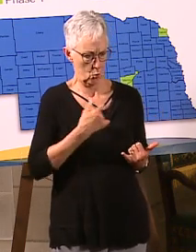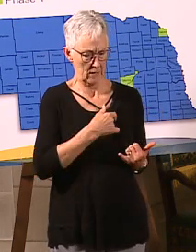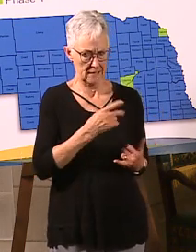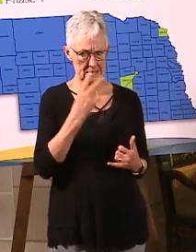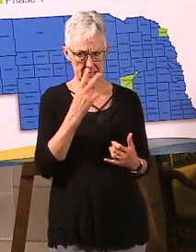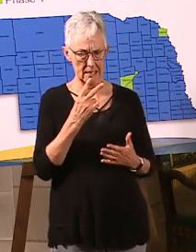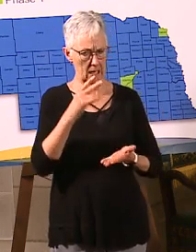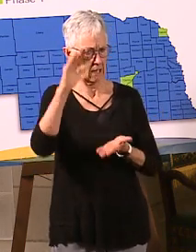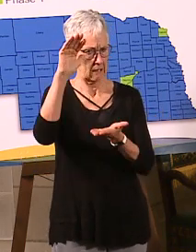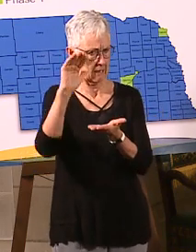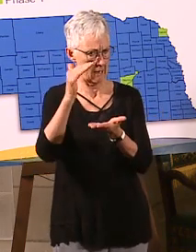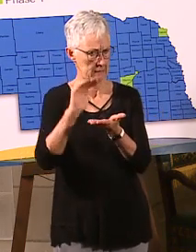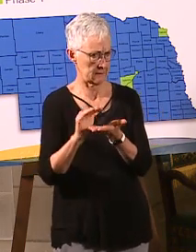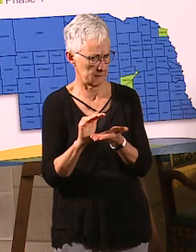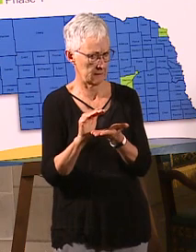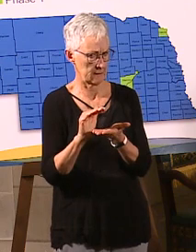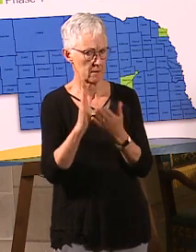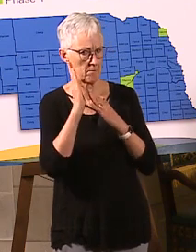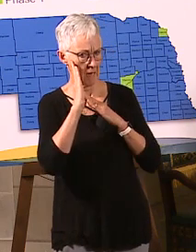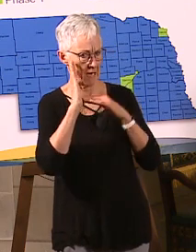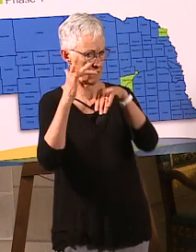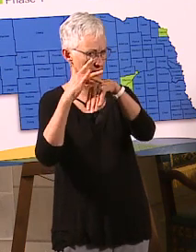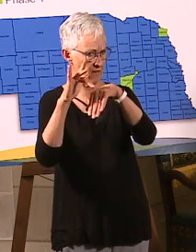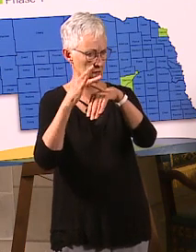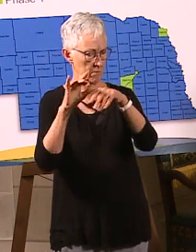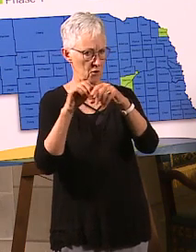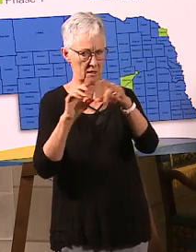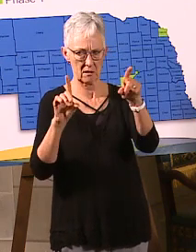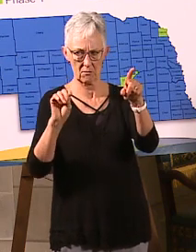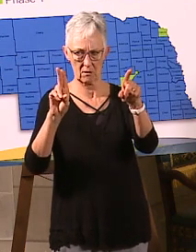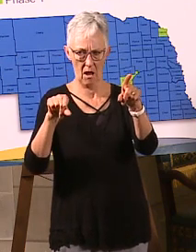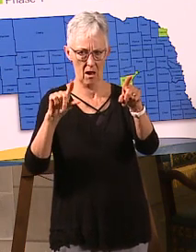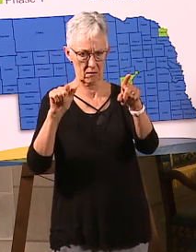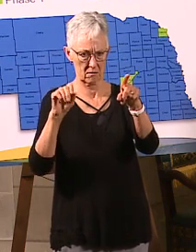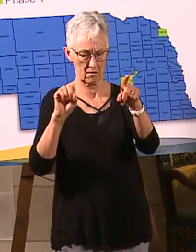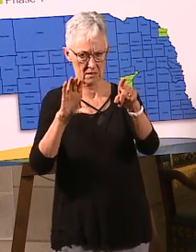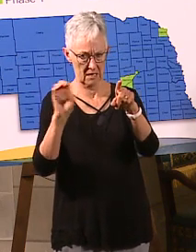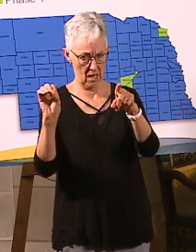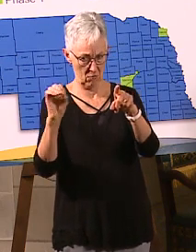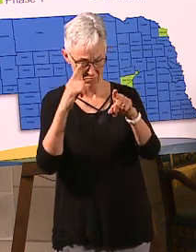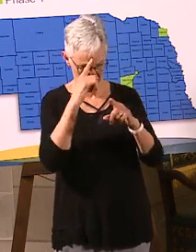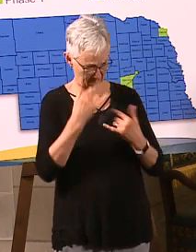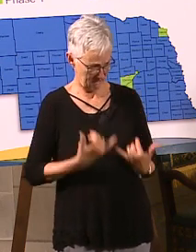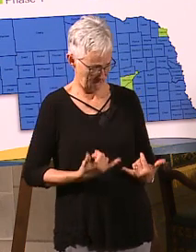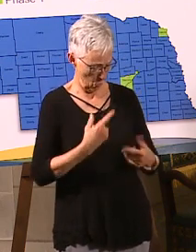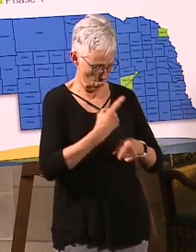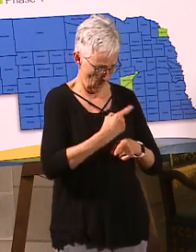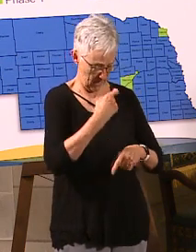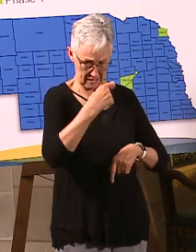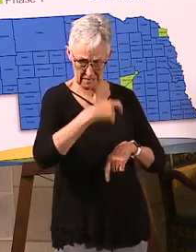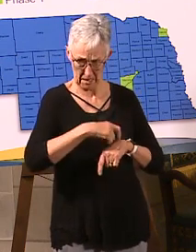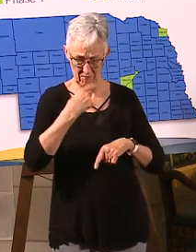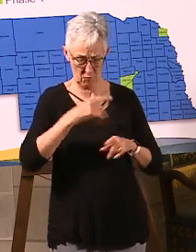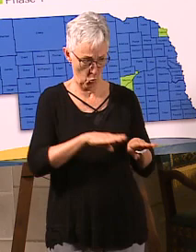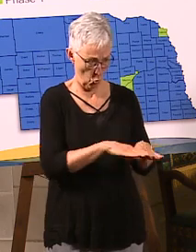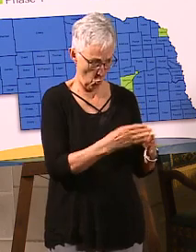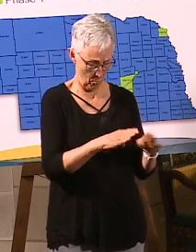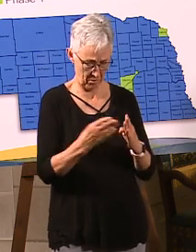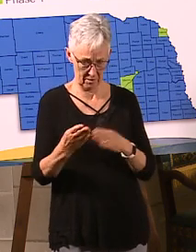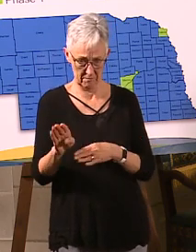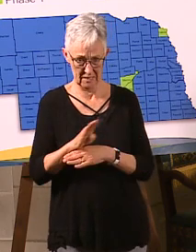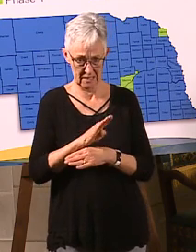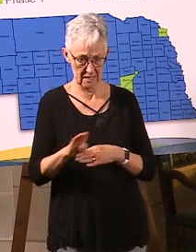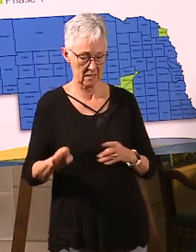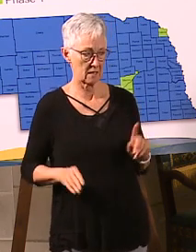bed availability in Douglas County. Do you think this is the right time to go ahead and do that? And the governor says this all the time. I don't think there's